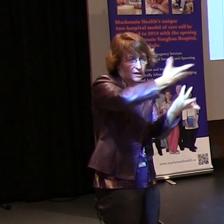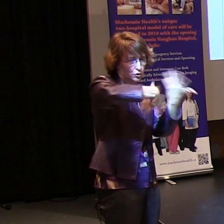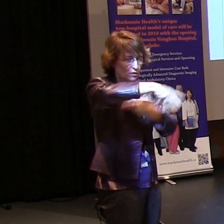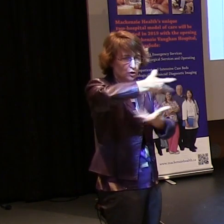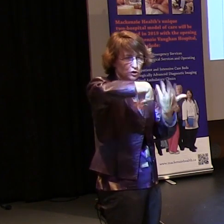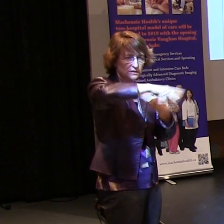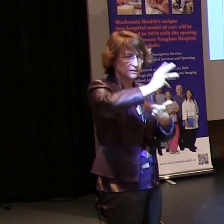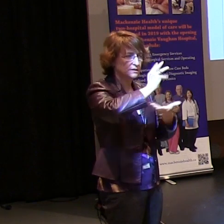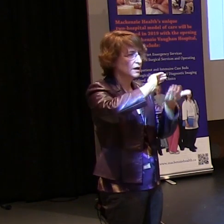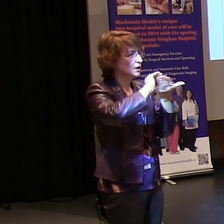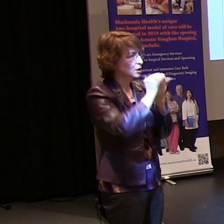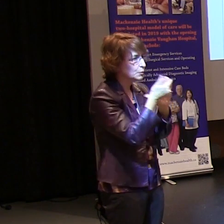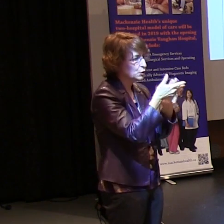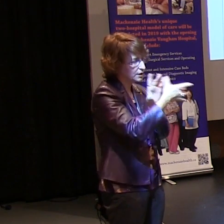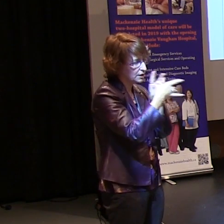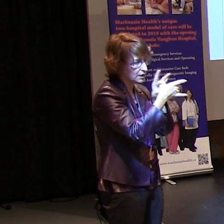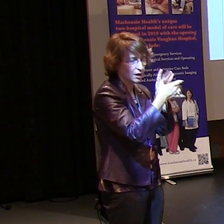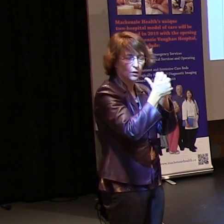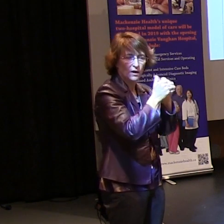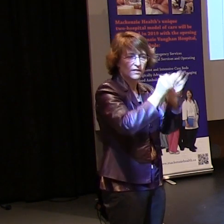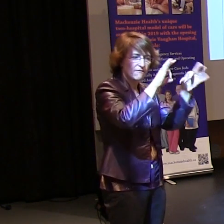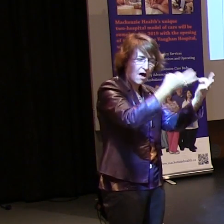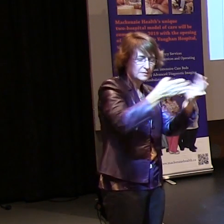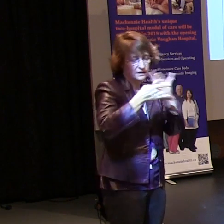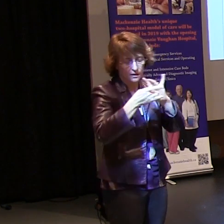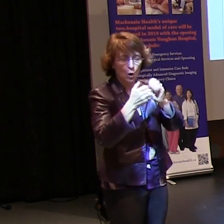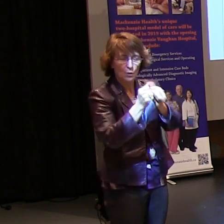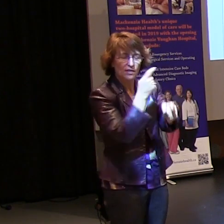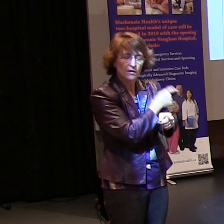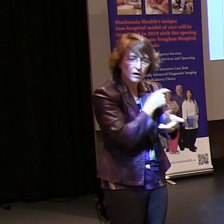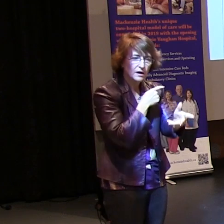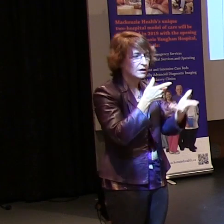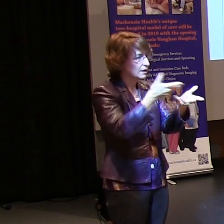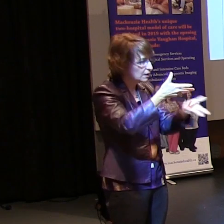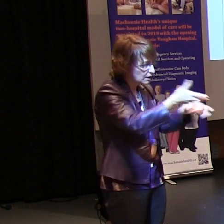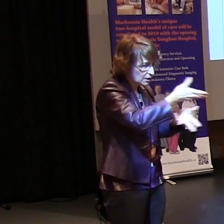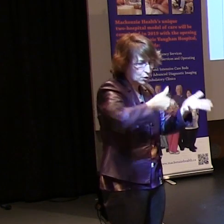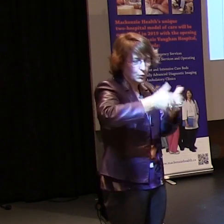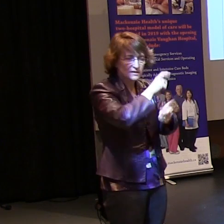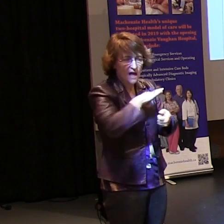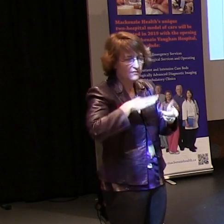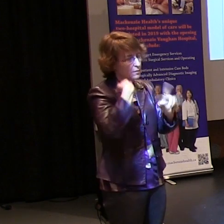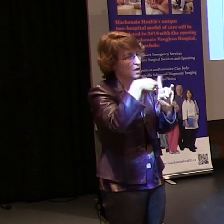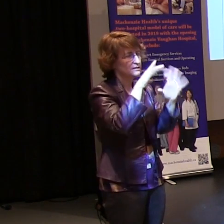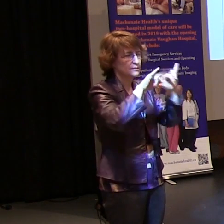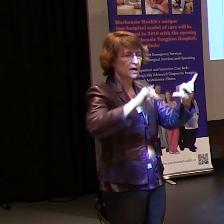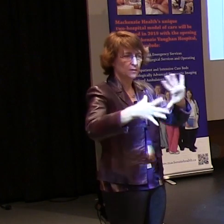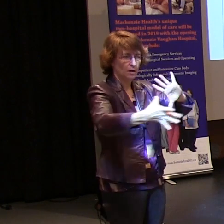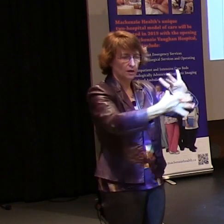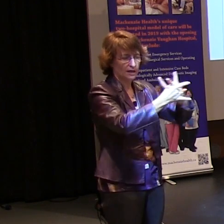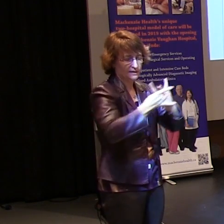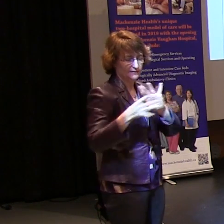community, with the patient, with the family, interaction with the staff, and it's about connectivity.